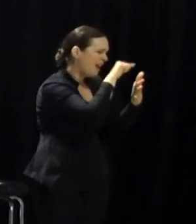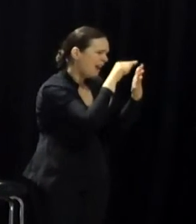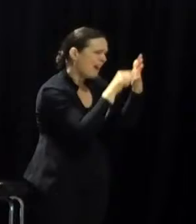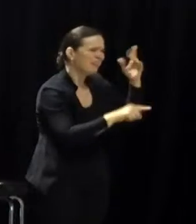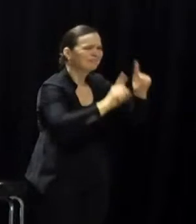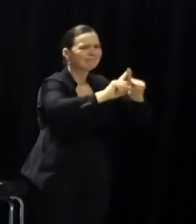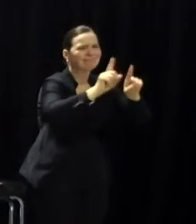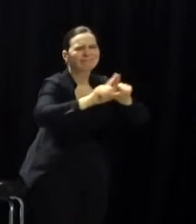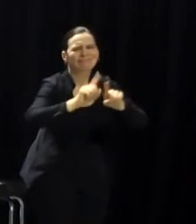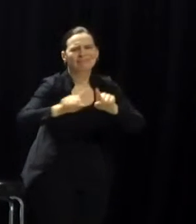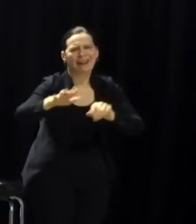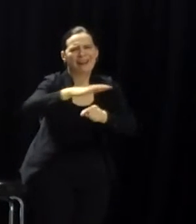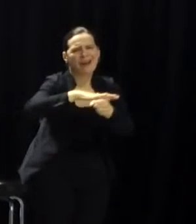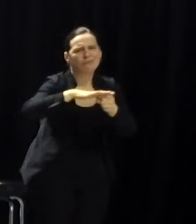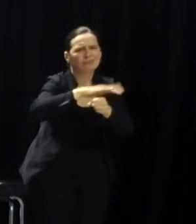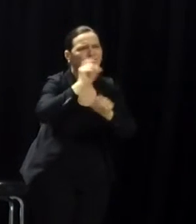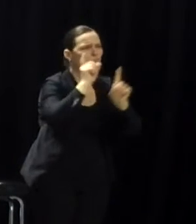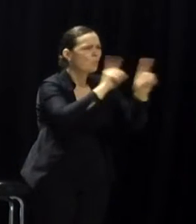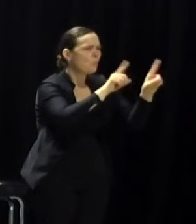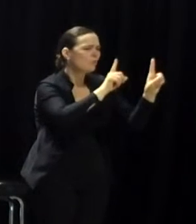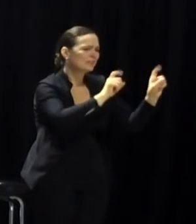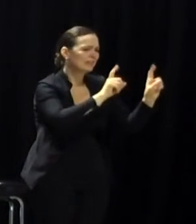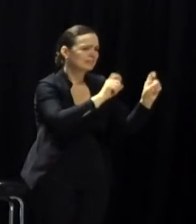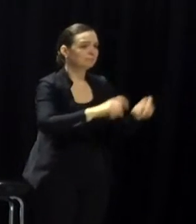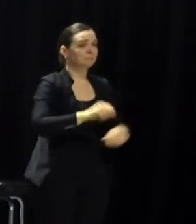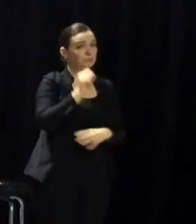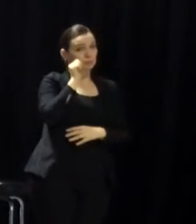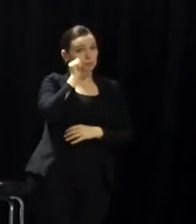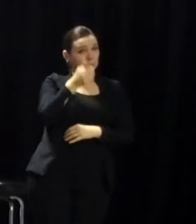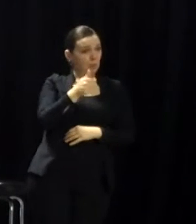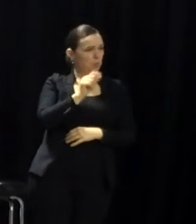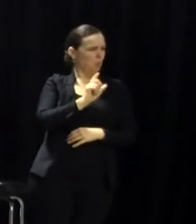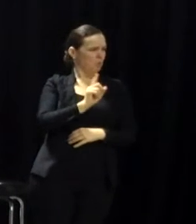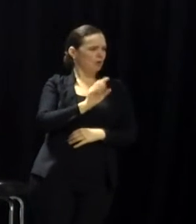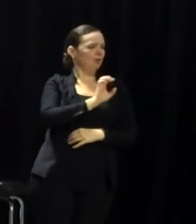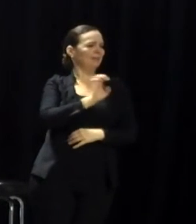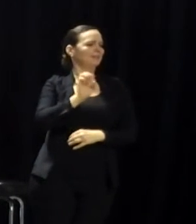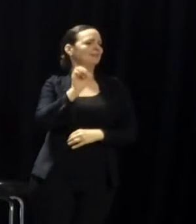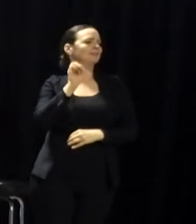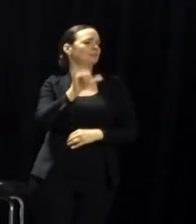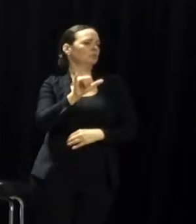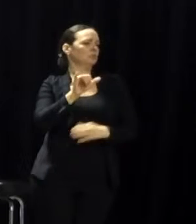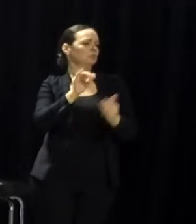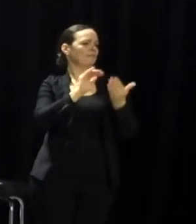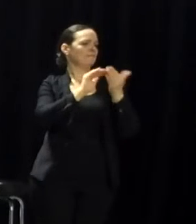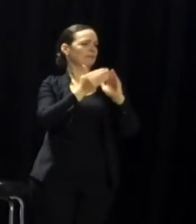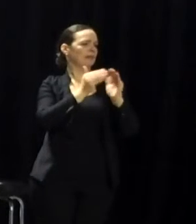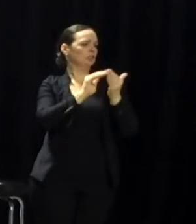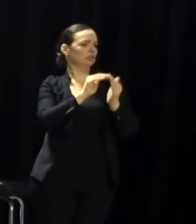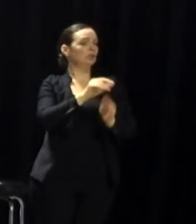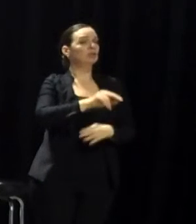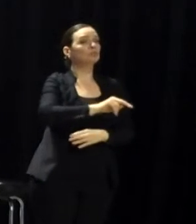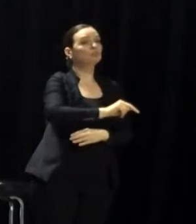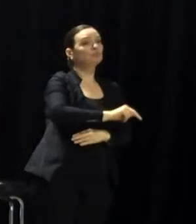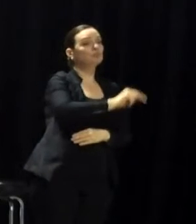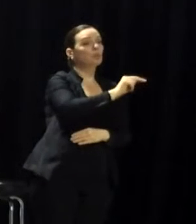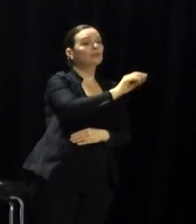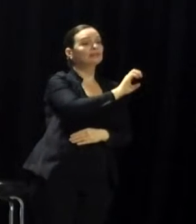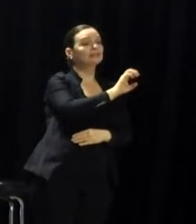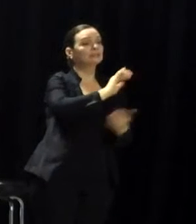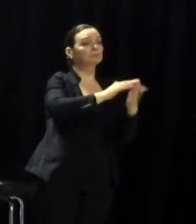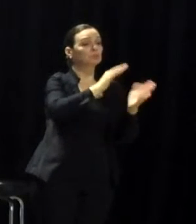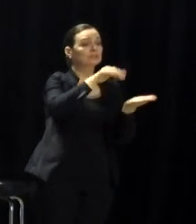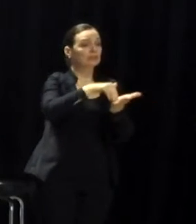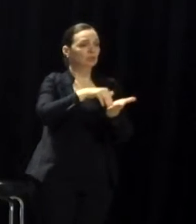East Syracuse Village Hall, as well as the Northeast Community Center. Wednesday we will be at the Arrowhead Lodge in